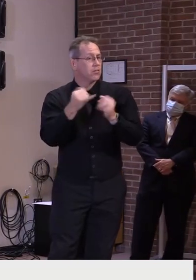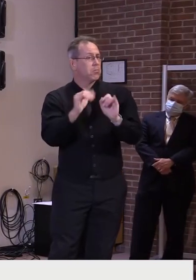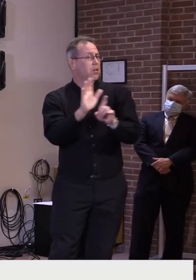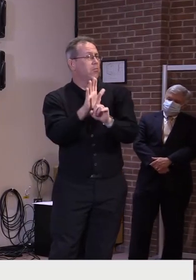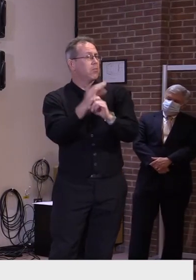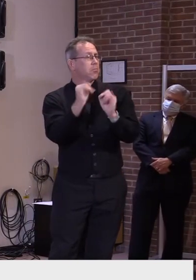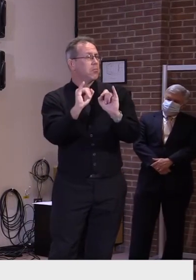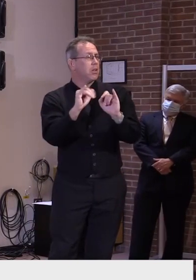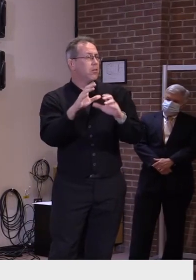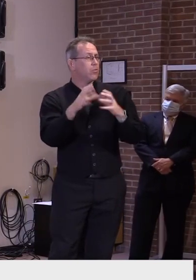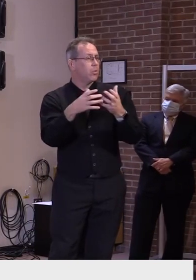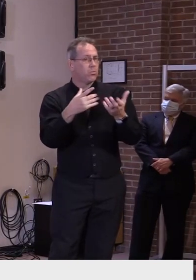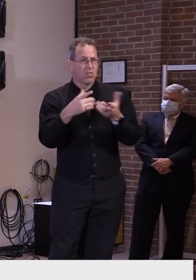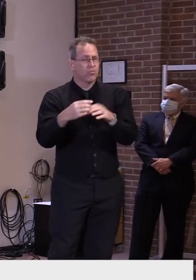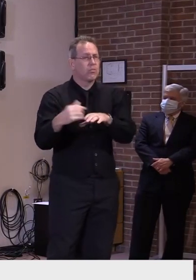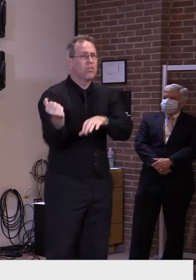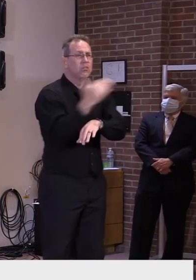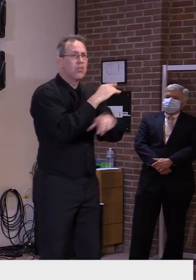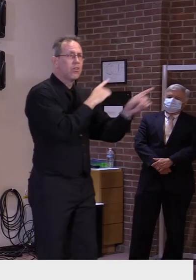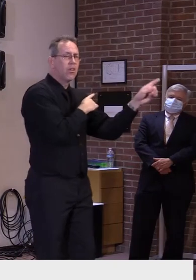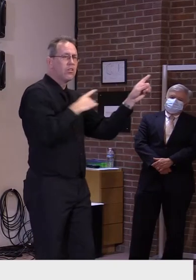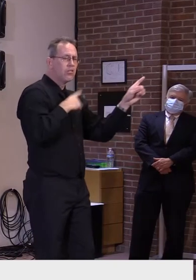well.